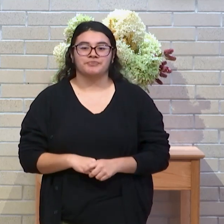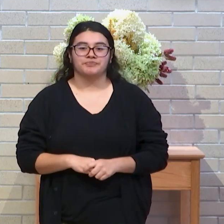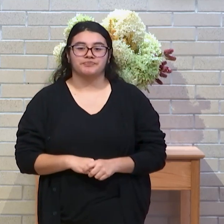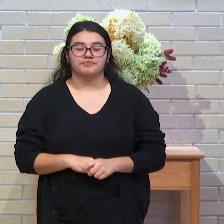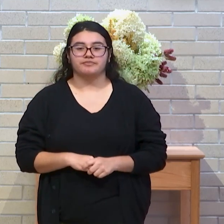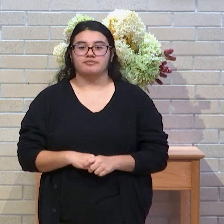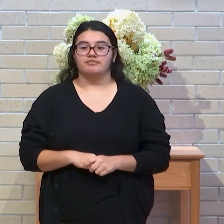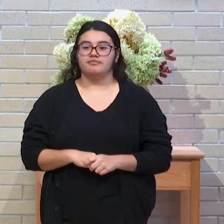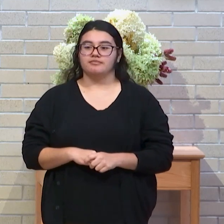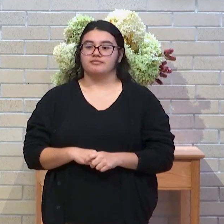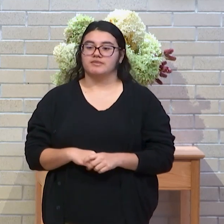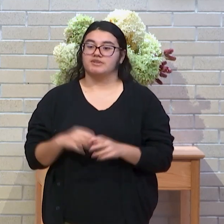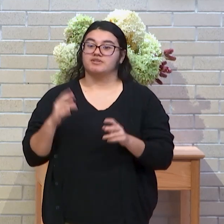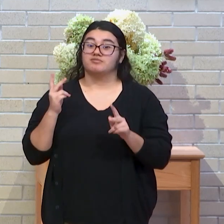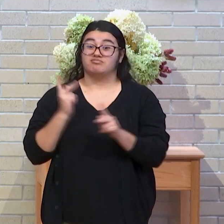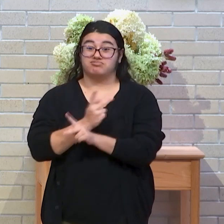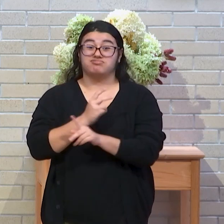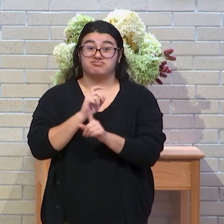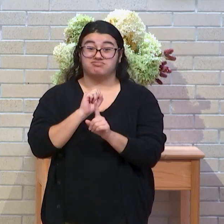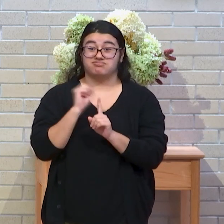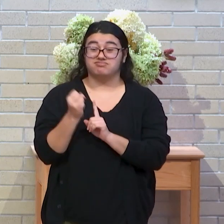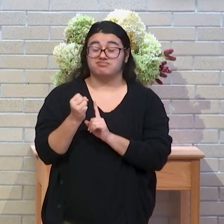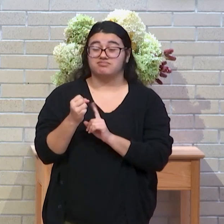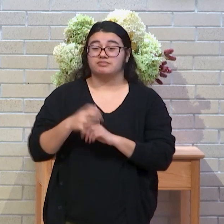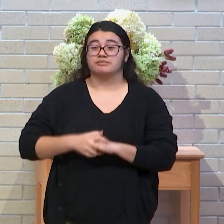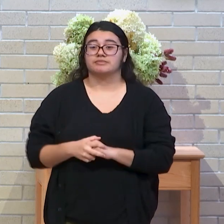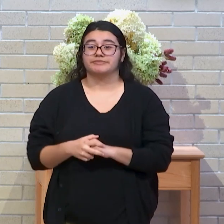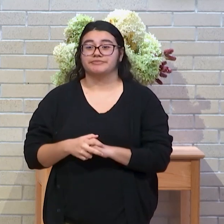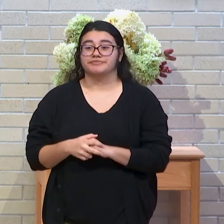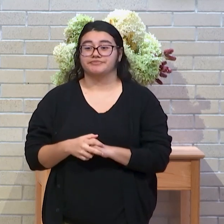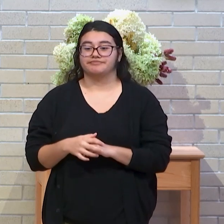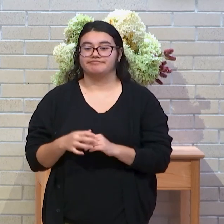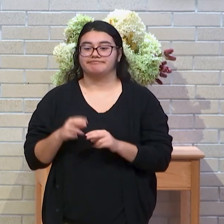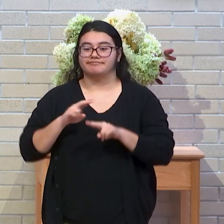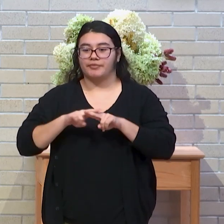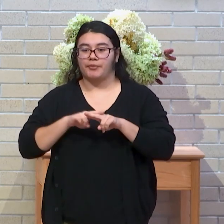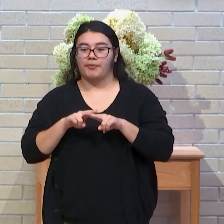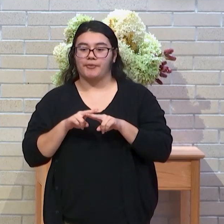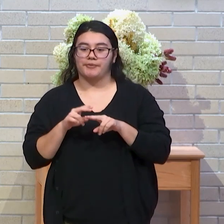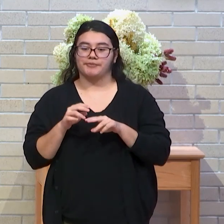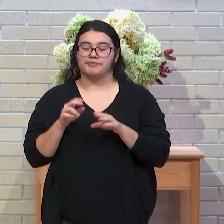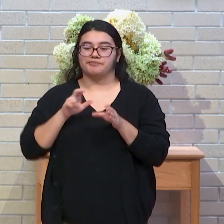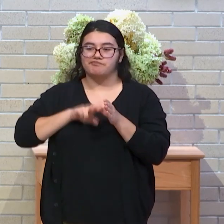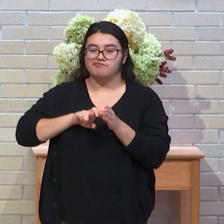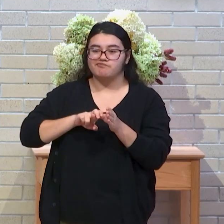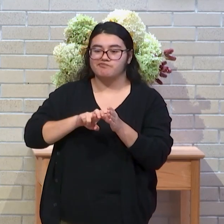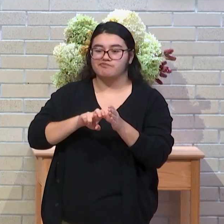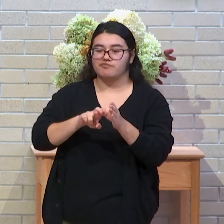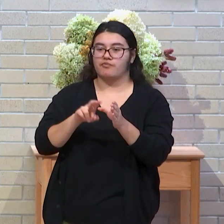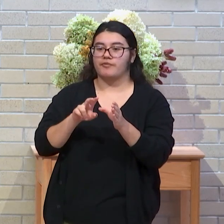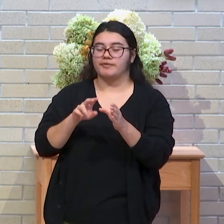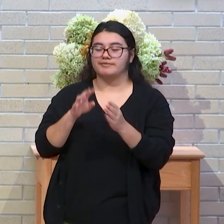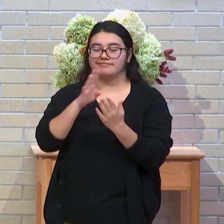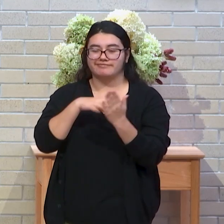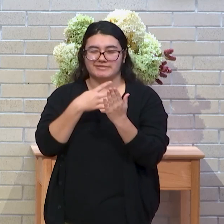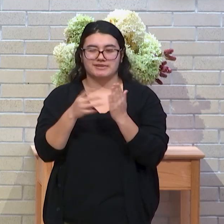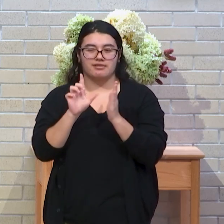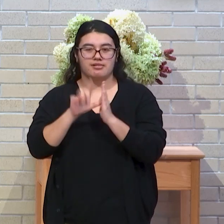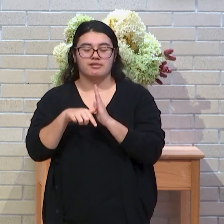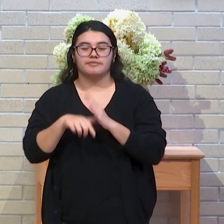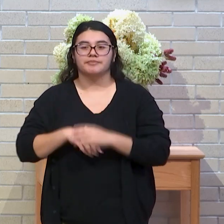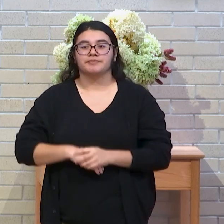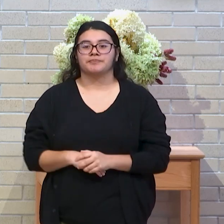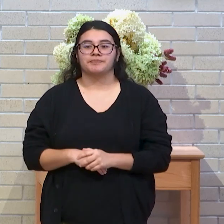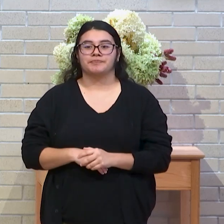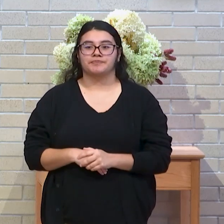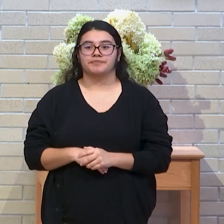behind schedule. We were not going to get to Arusha for several hours at least. This did not help my mood. As we gathered and examined the damage, one member of our SST